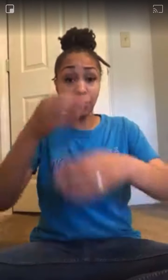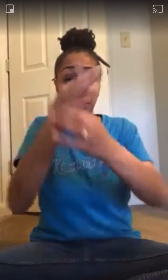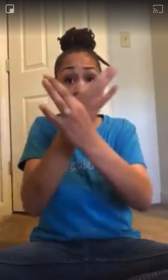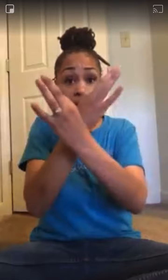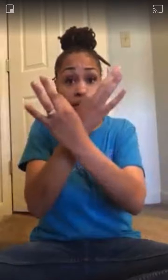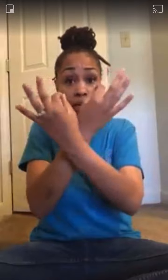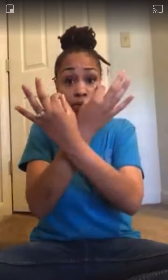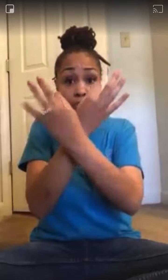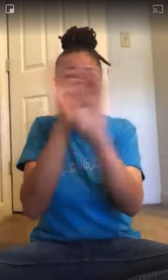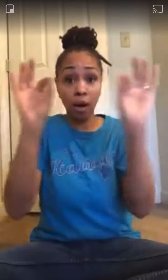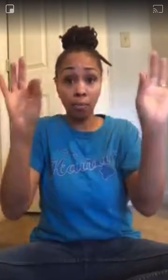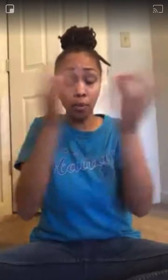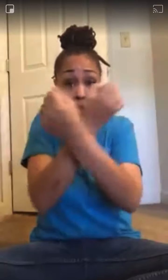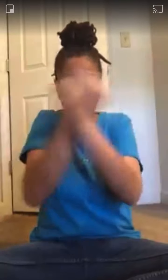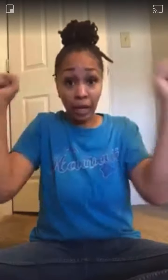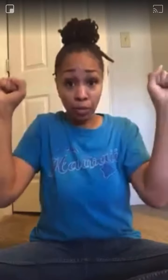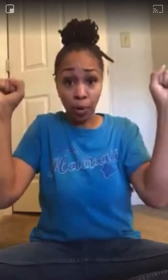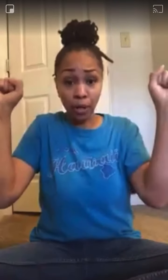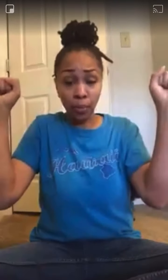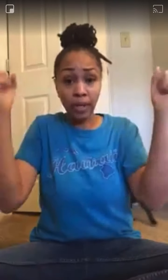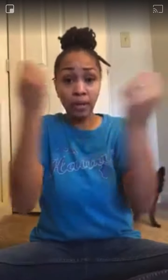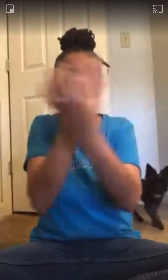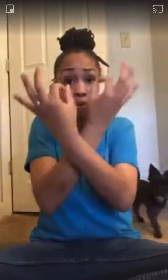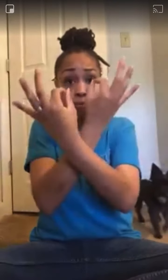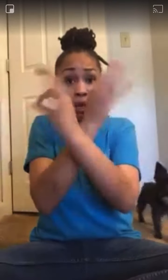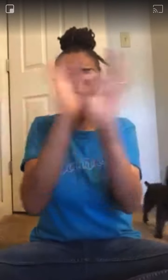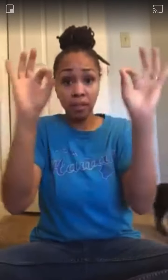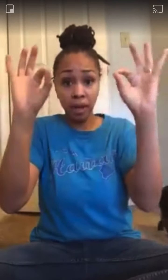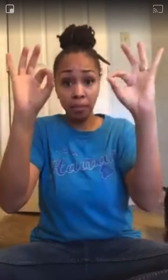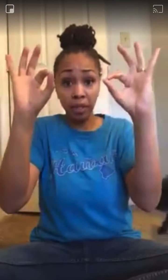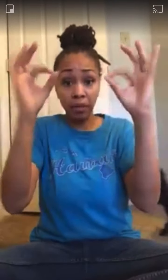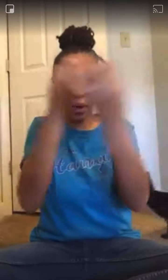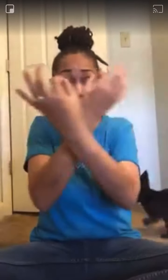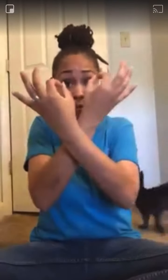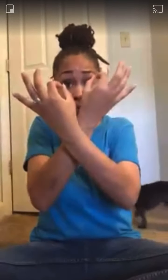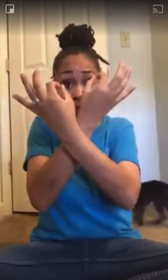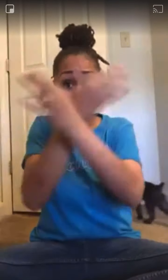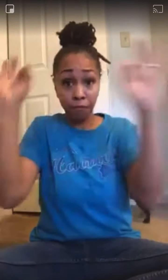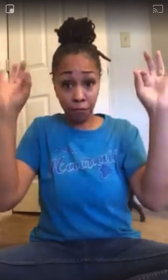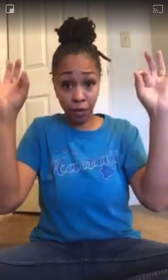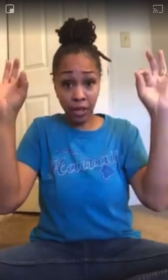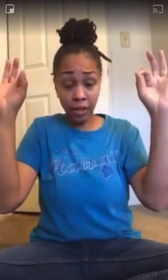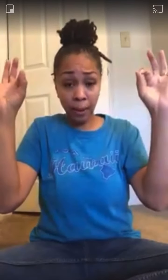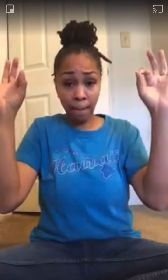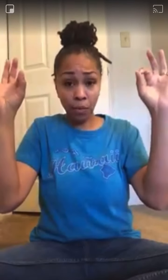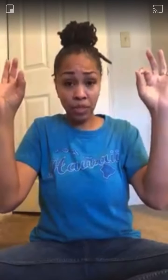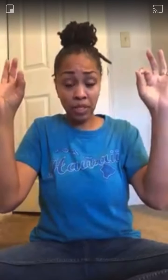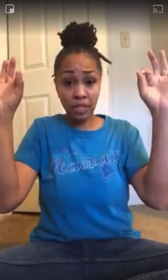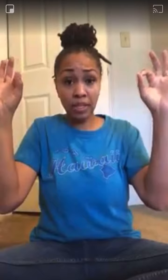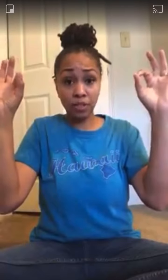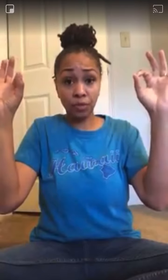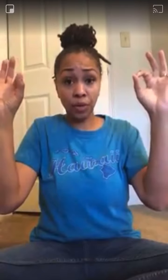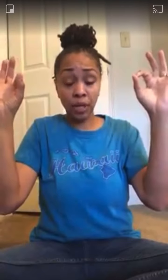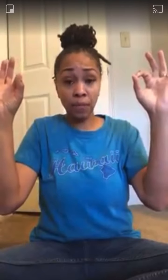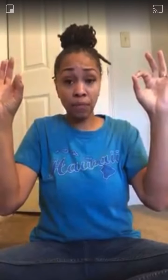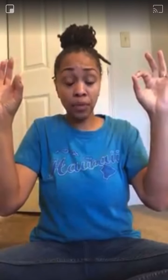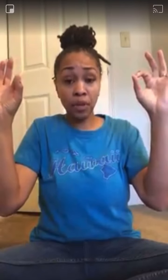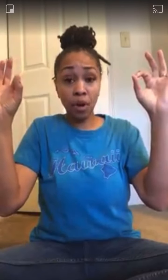free. You're breaking away, making the letter F, and then free, who the Son sets free.